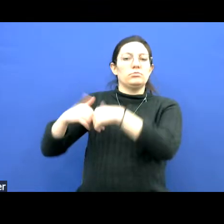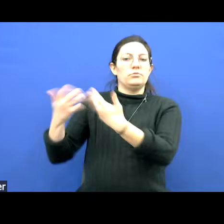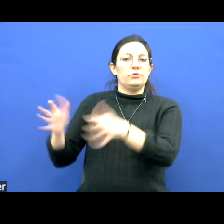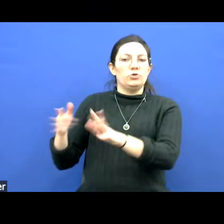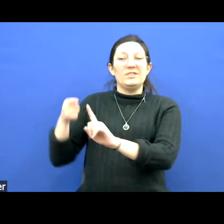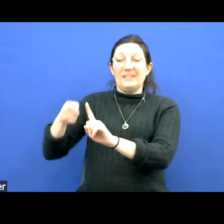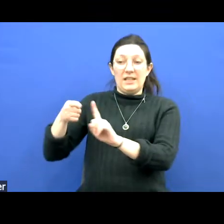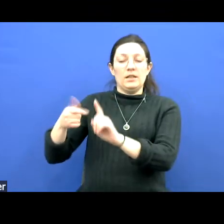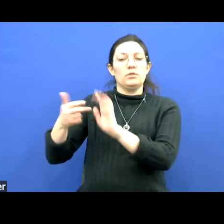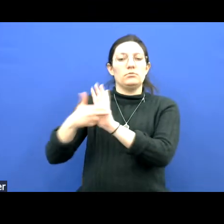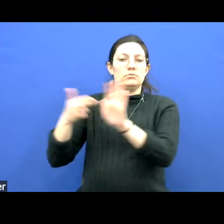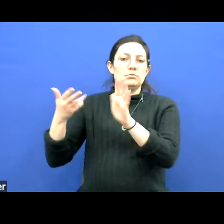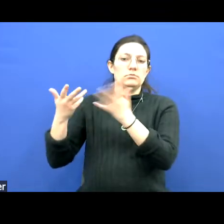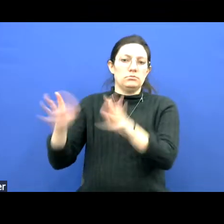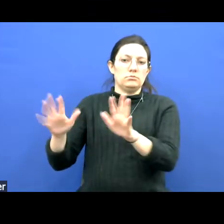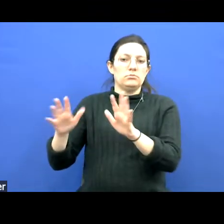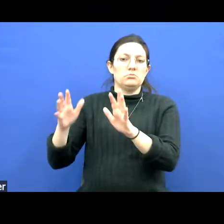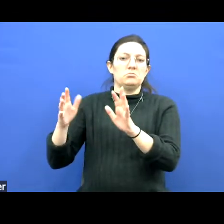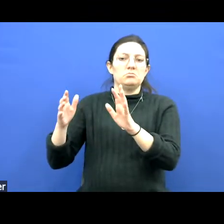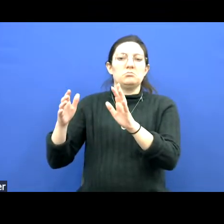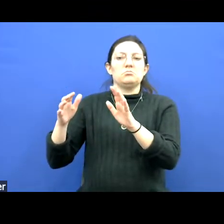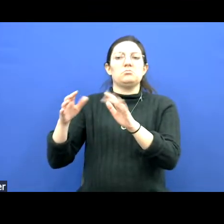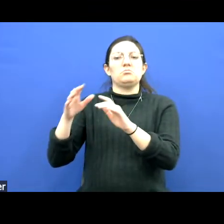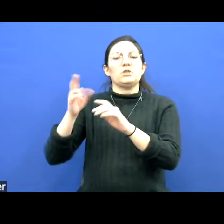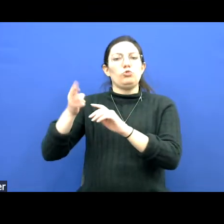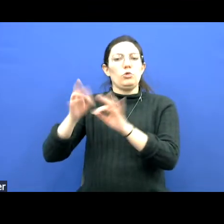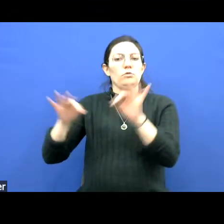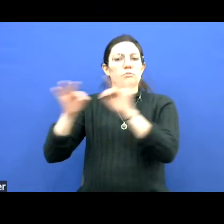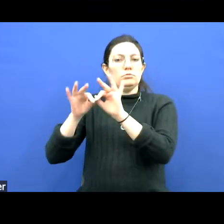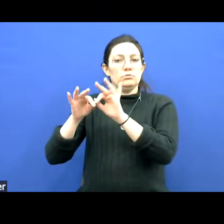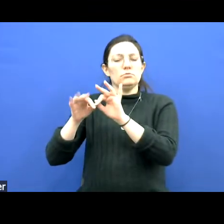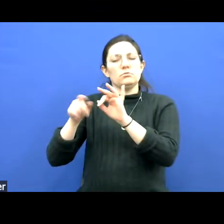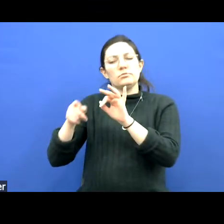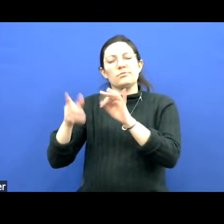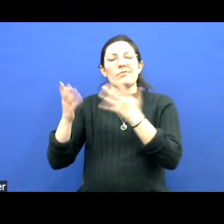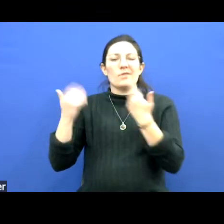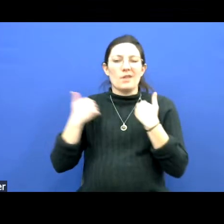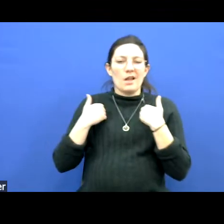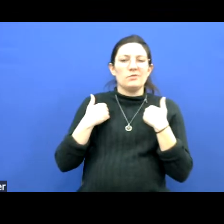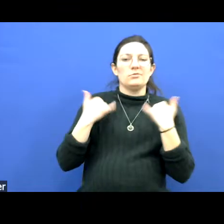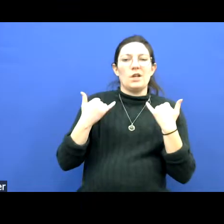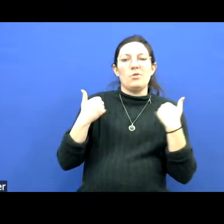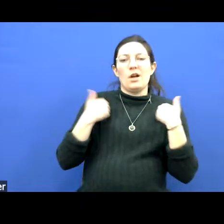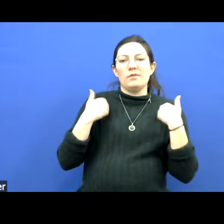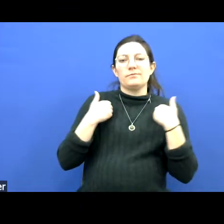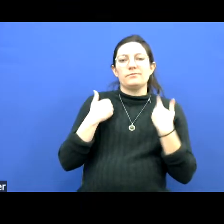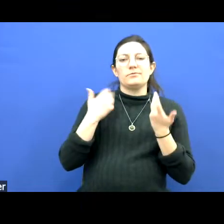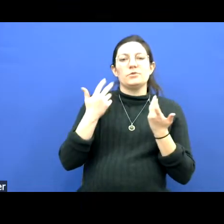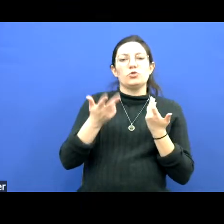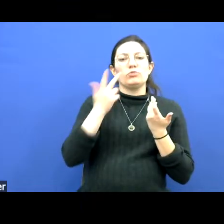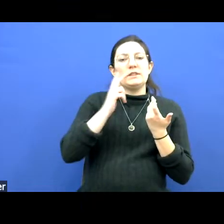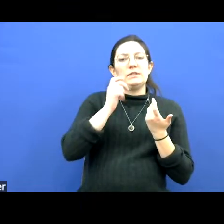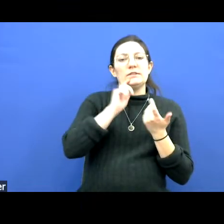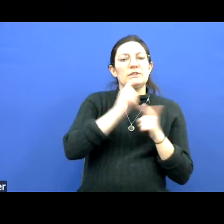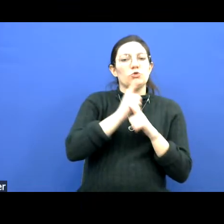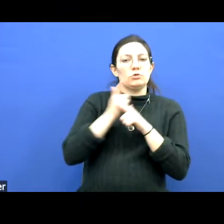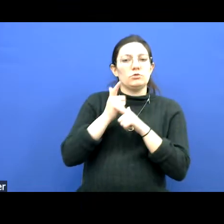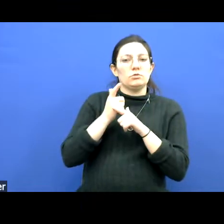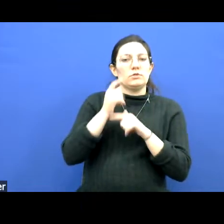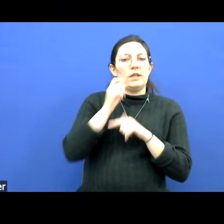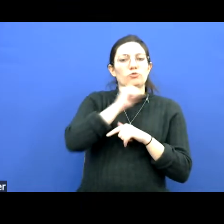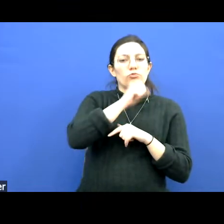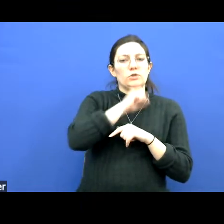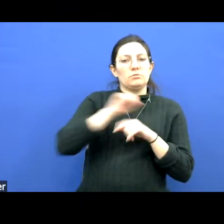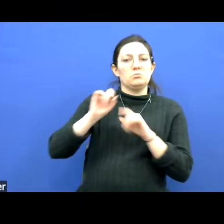historic. It's not fully vacant because you have the former Three Sister ice cream that stand there, but that's